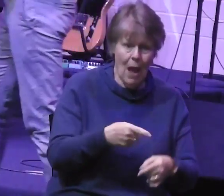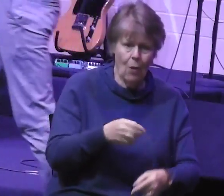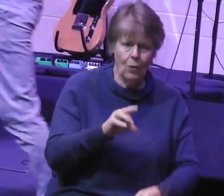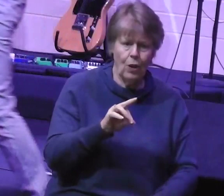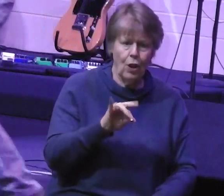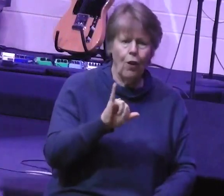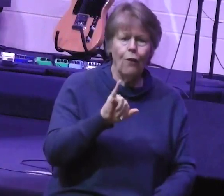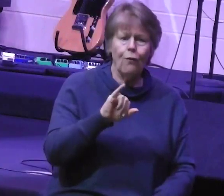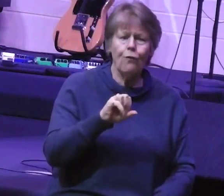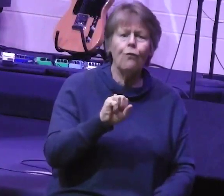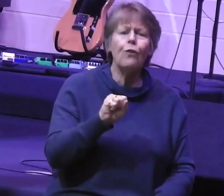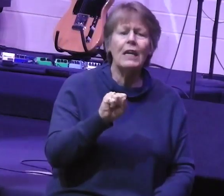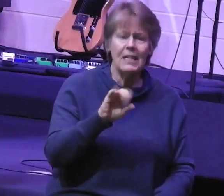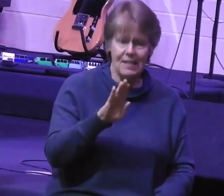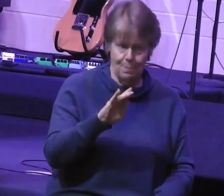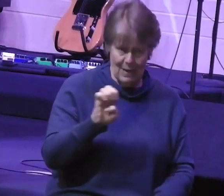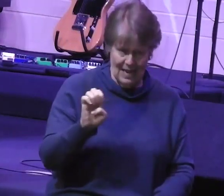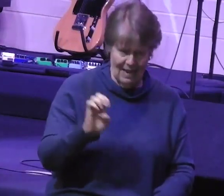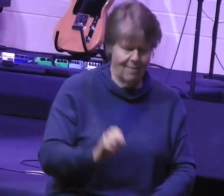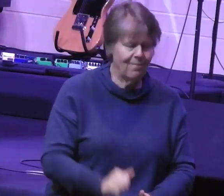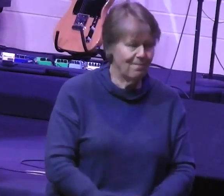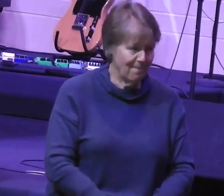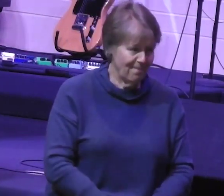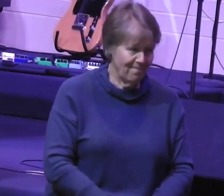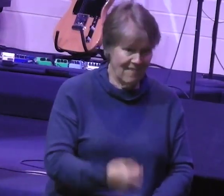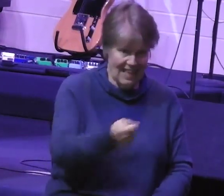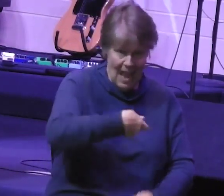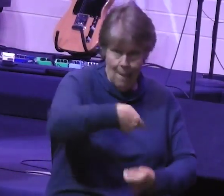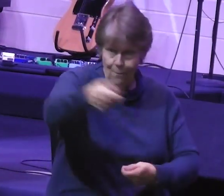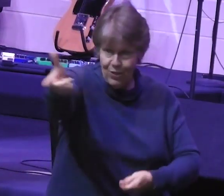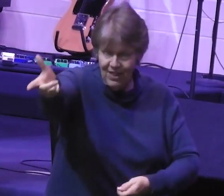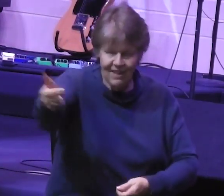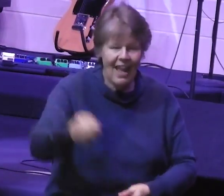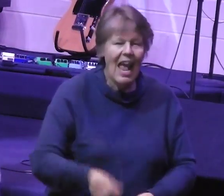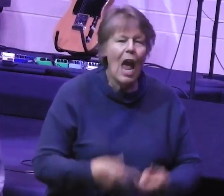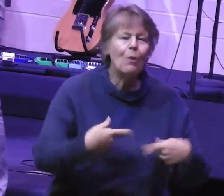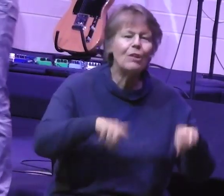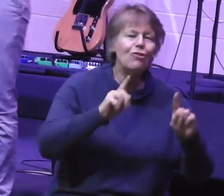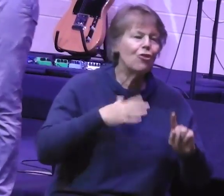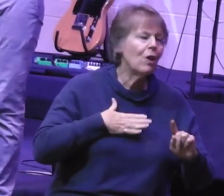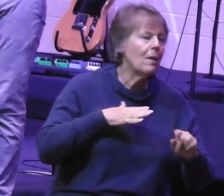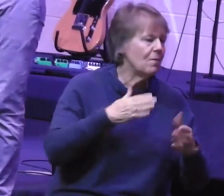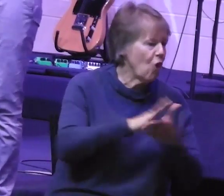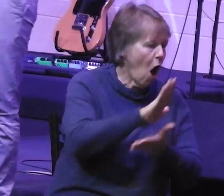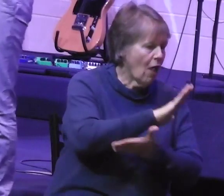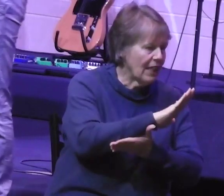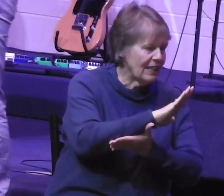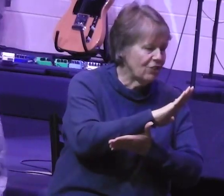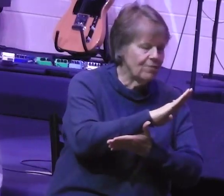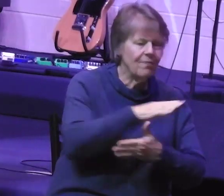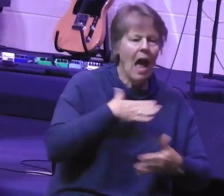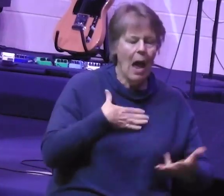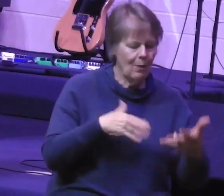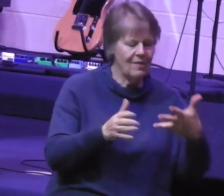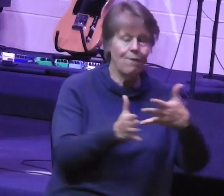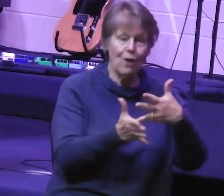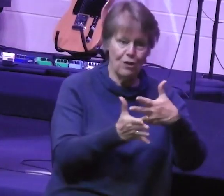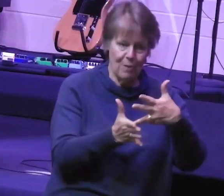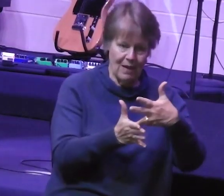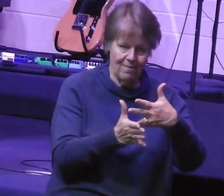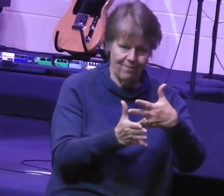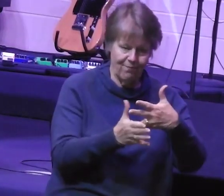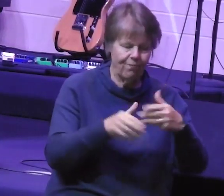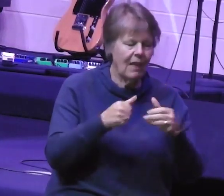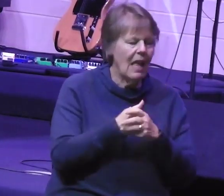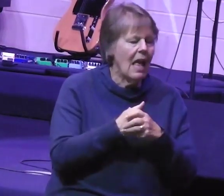start a sermon like this. It was my freshman year of college, and I was in the black and gold ballroom at St.